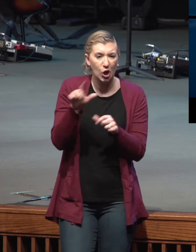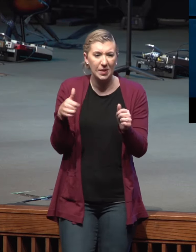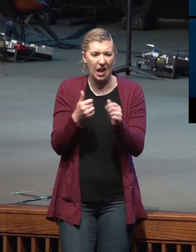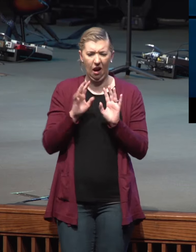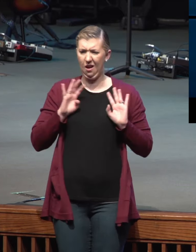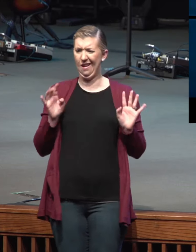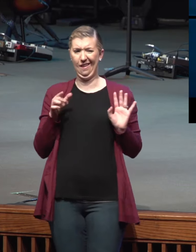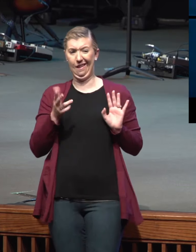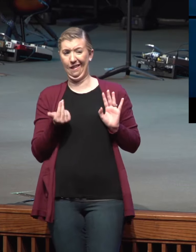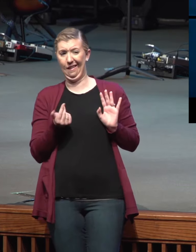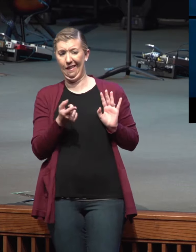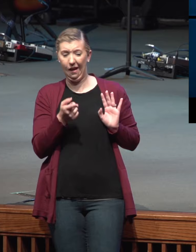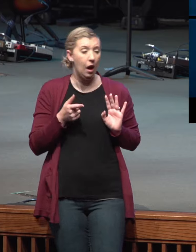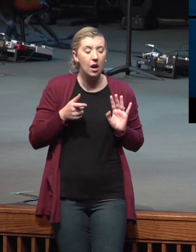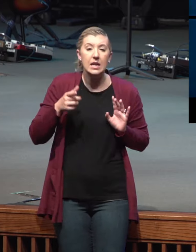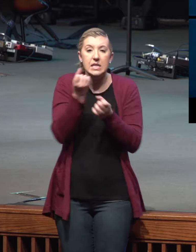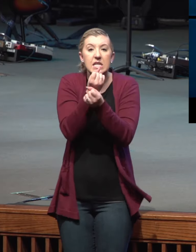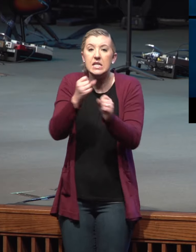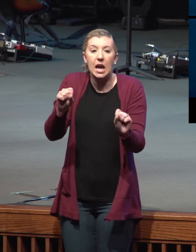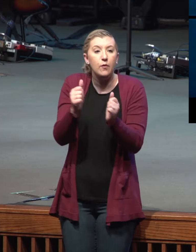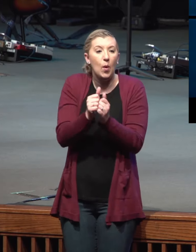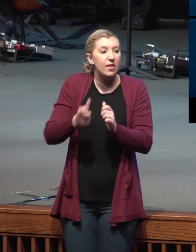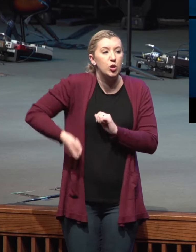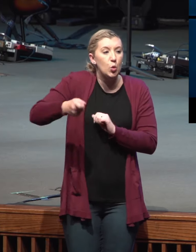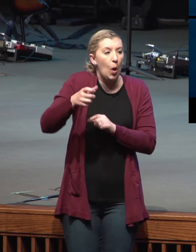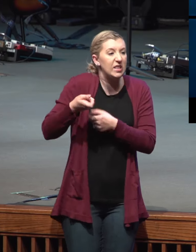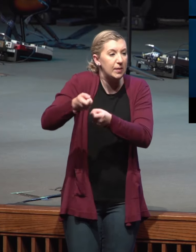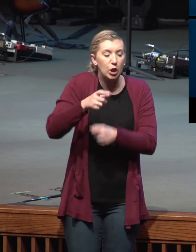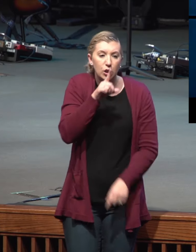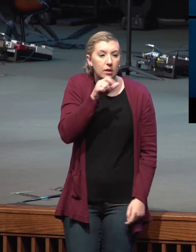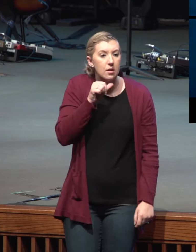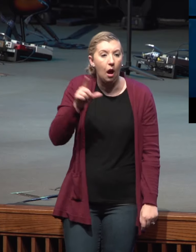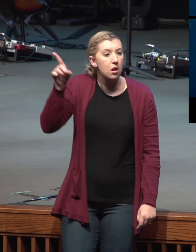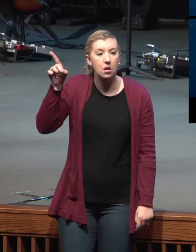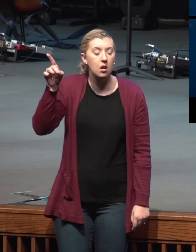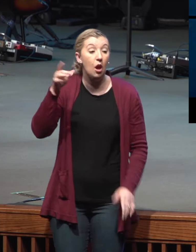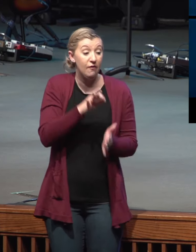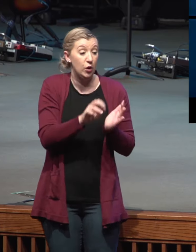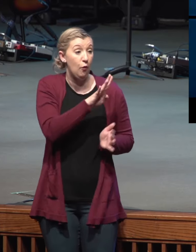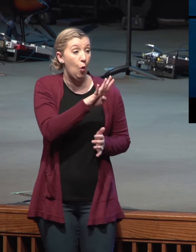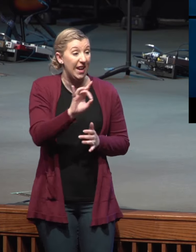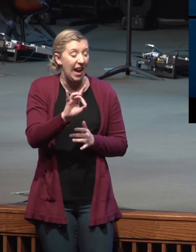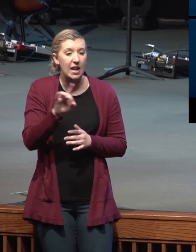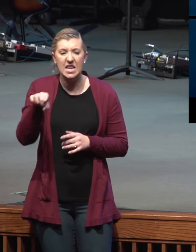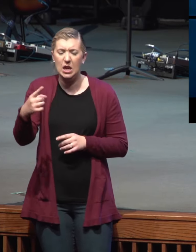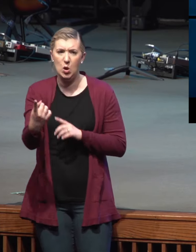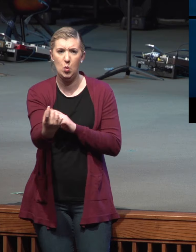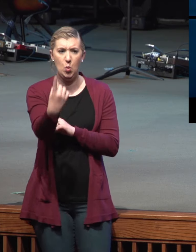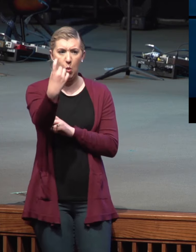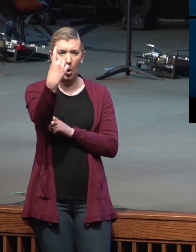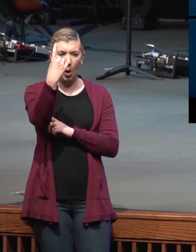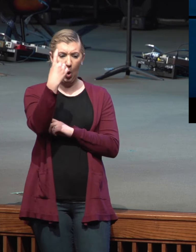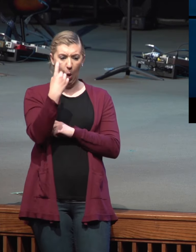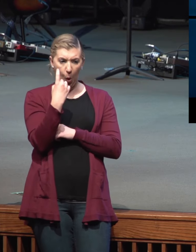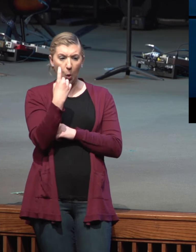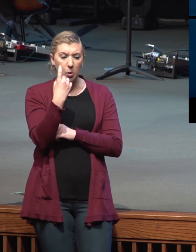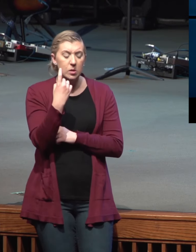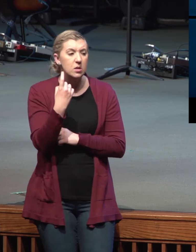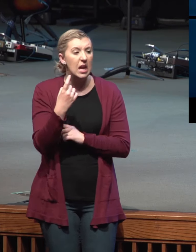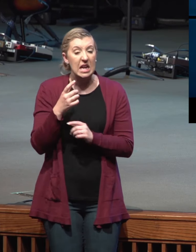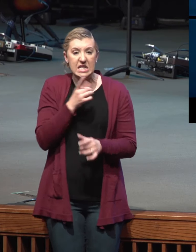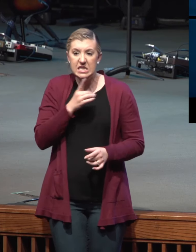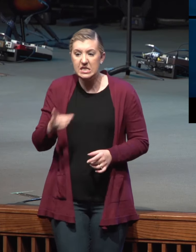God doesn't save with sword and spear. And verse 48 says, when the Philistine arose and came and drew near to meet David, David